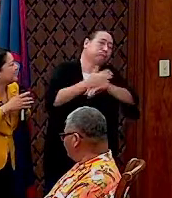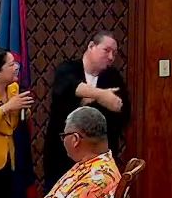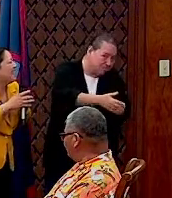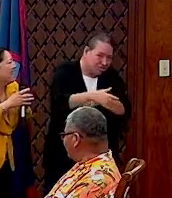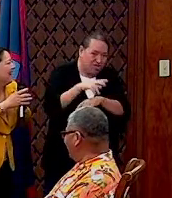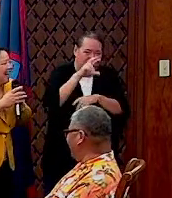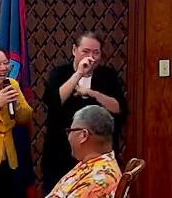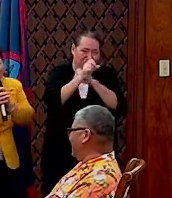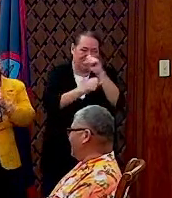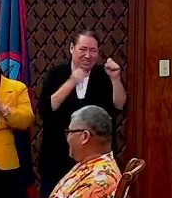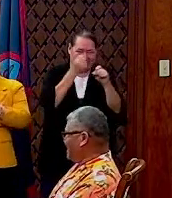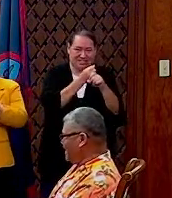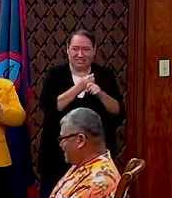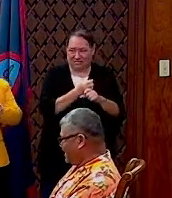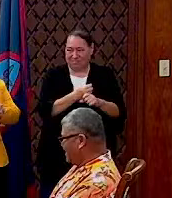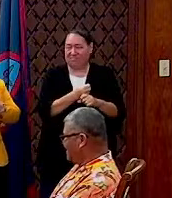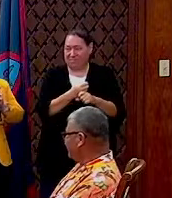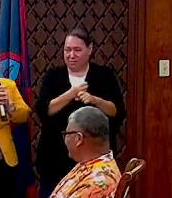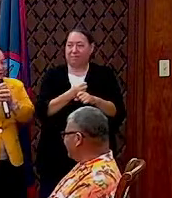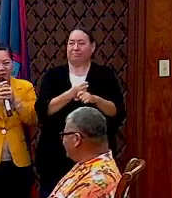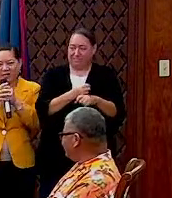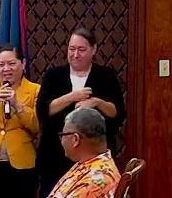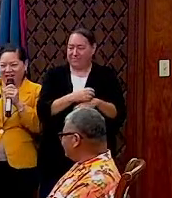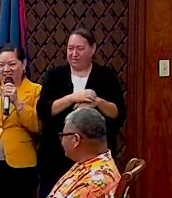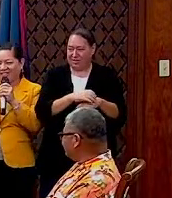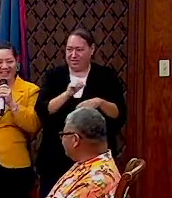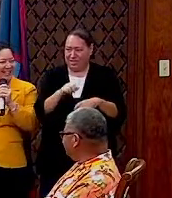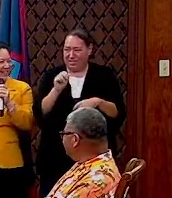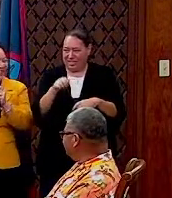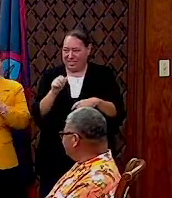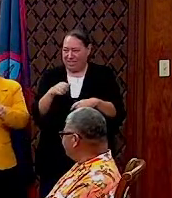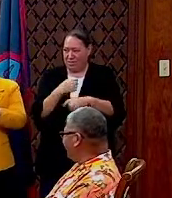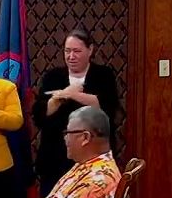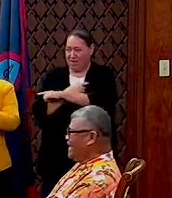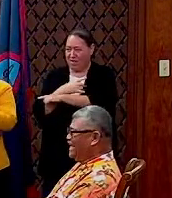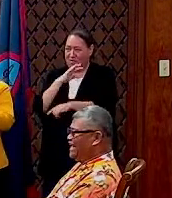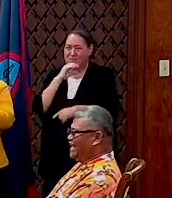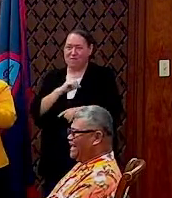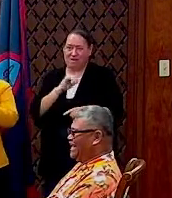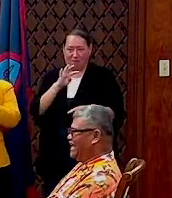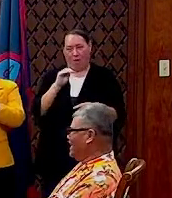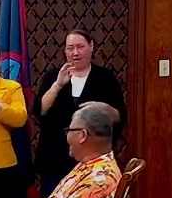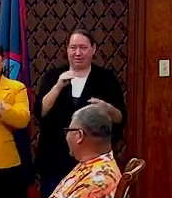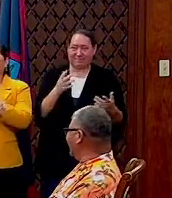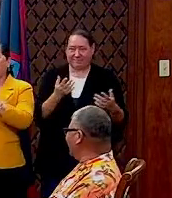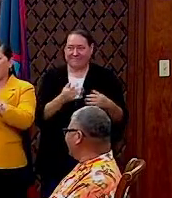years. Right, Miss Jeannie? I'm 40, actually.